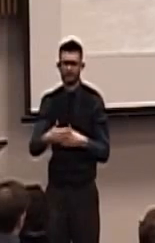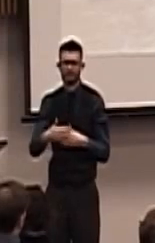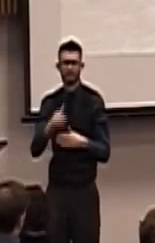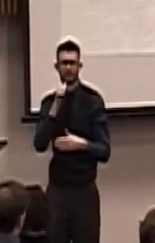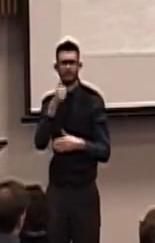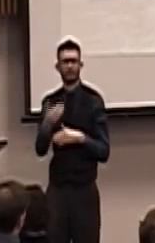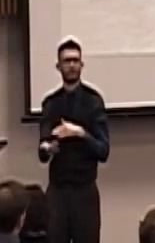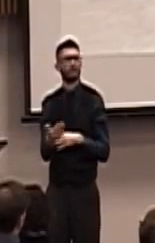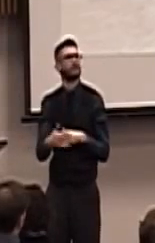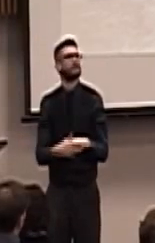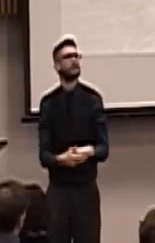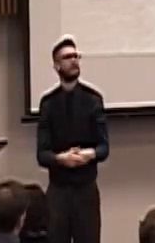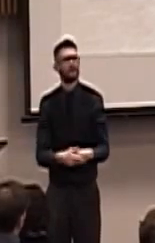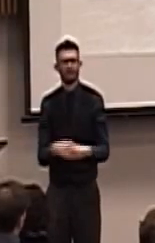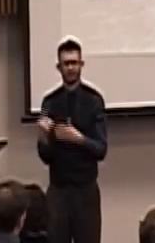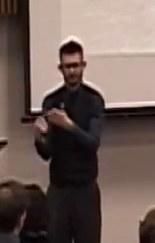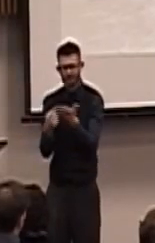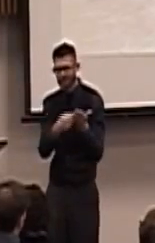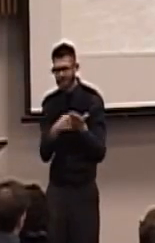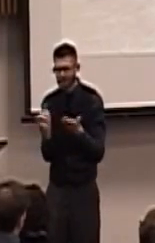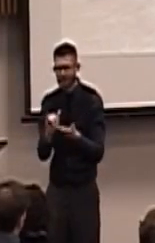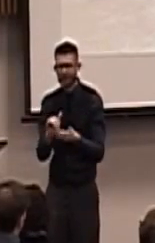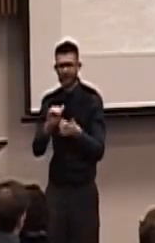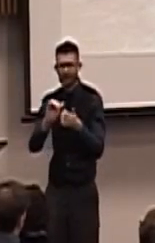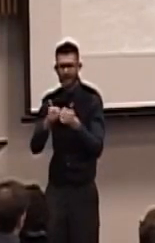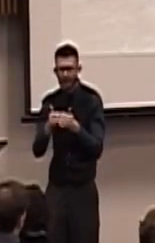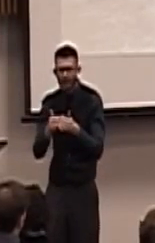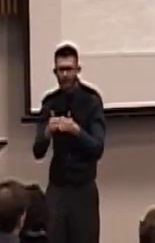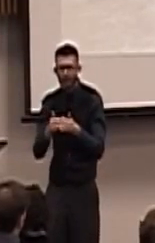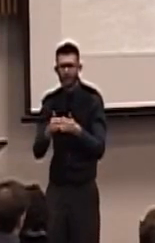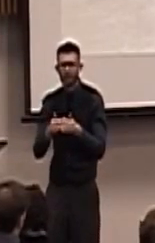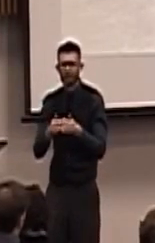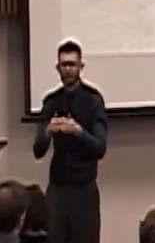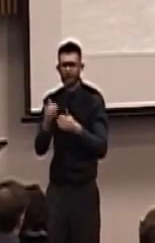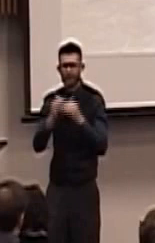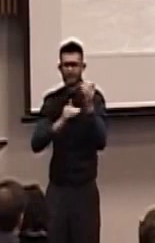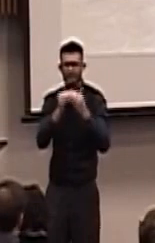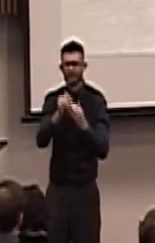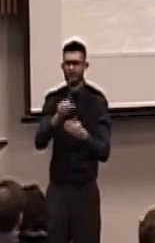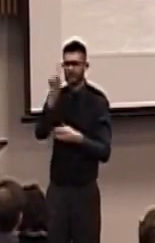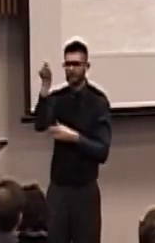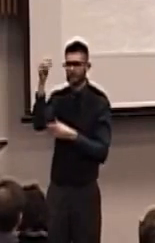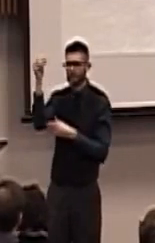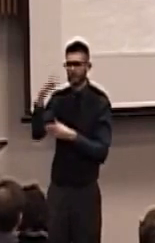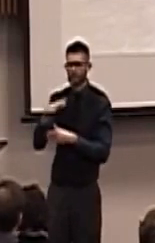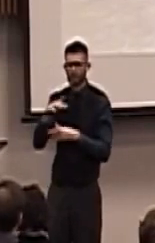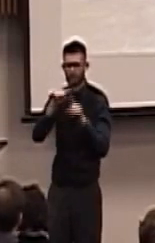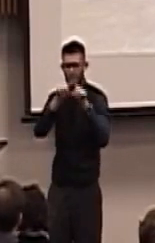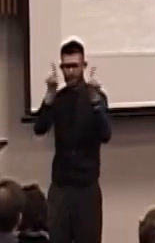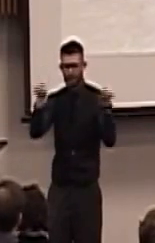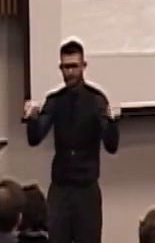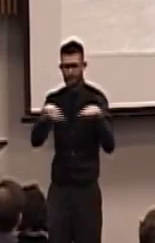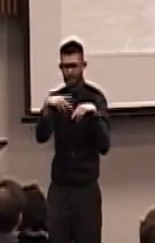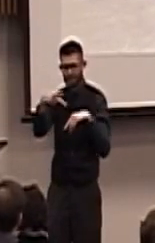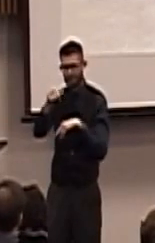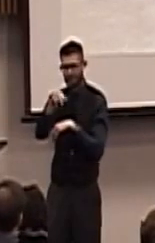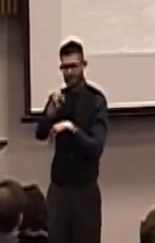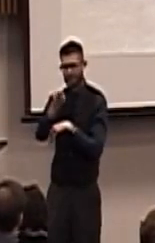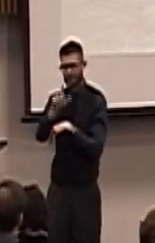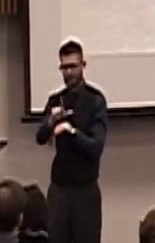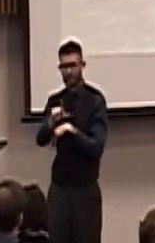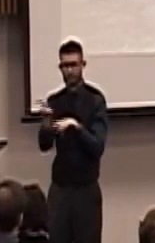about how do you build a solar panel, but then how do you support